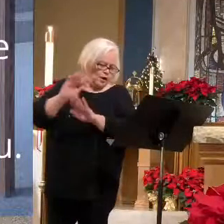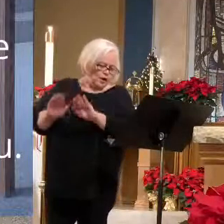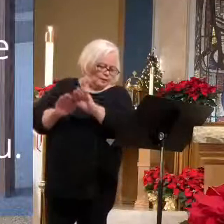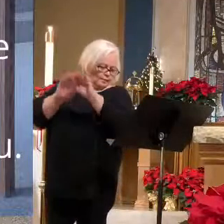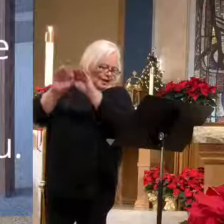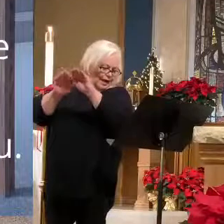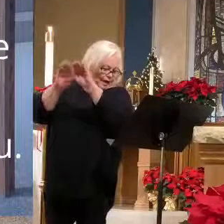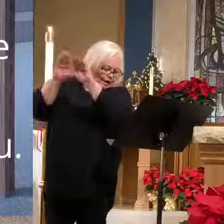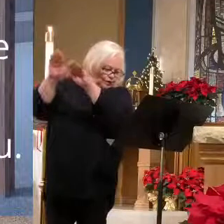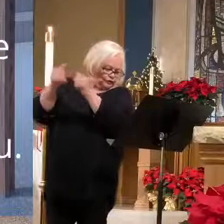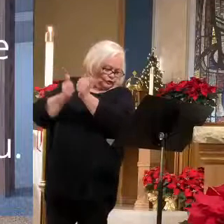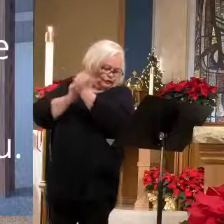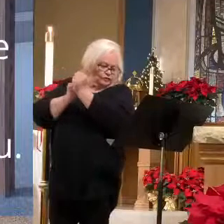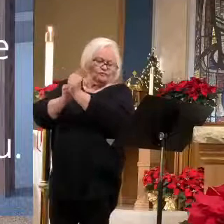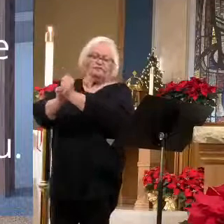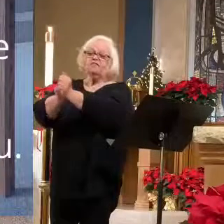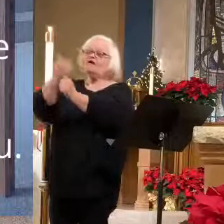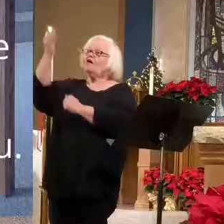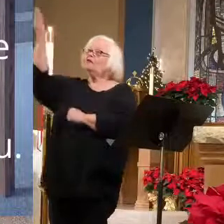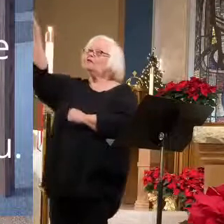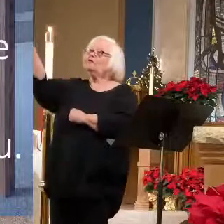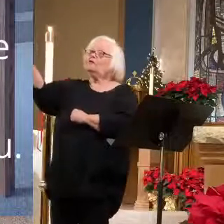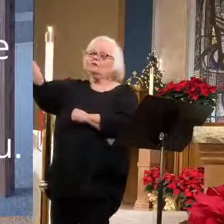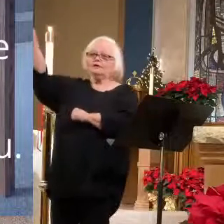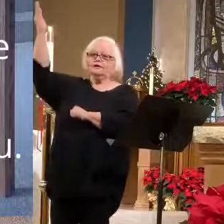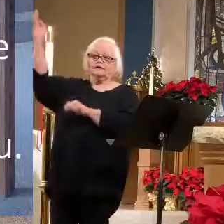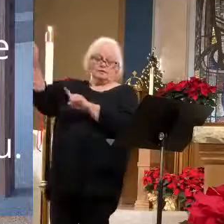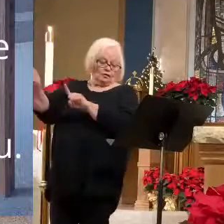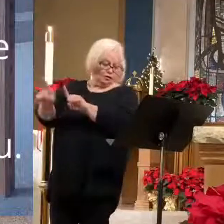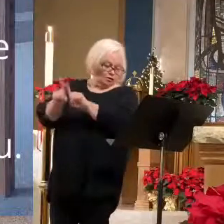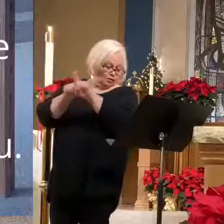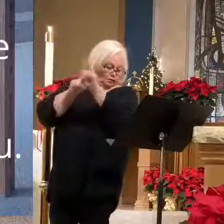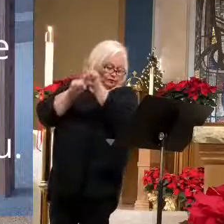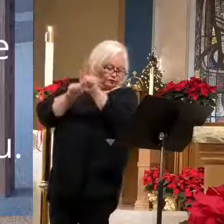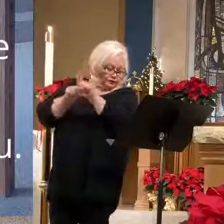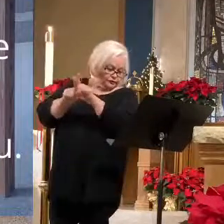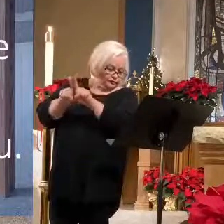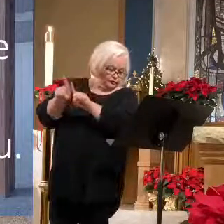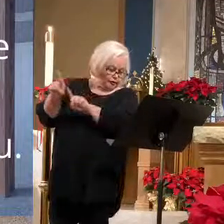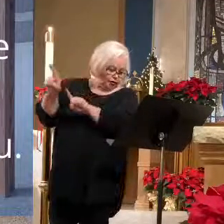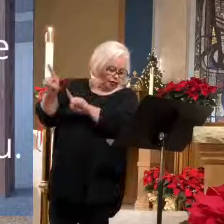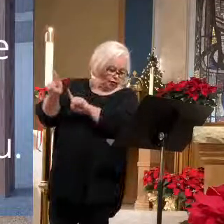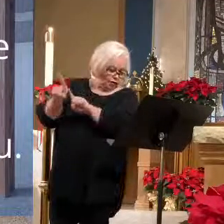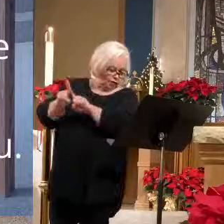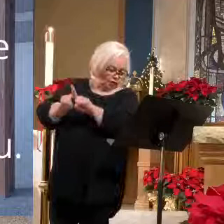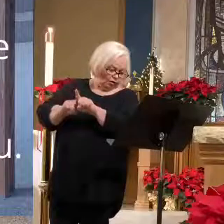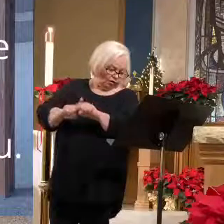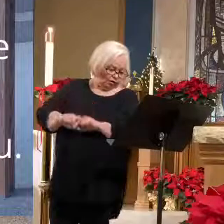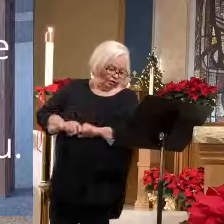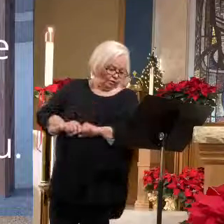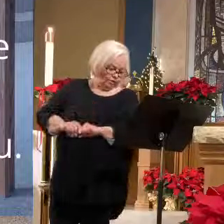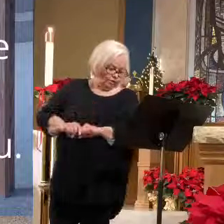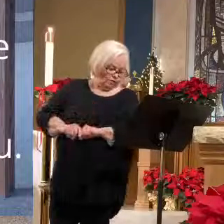moor and mountain, following yonder star.